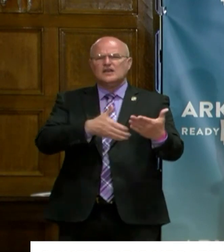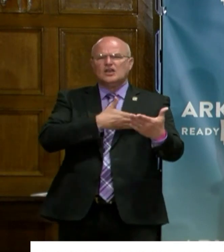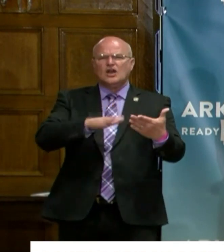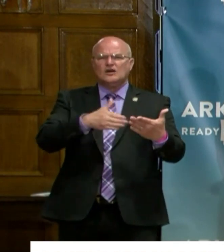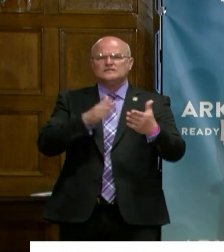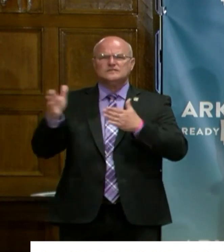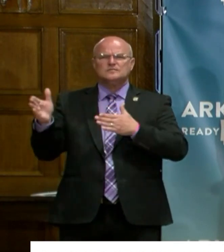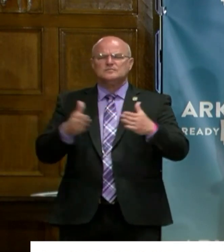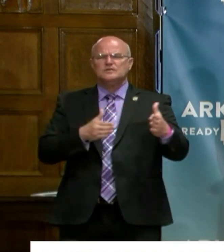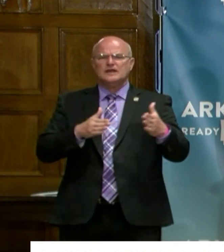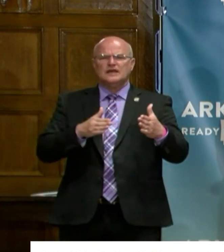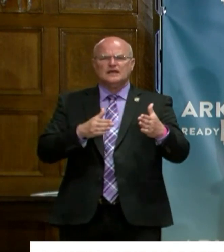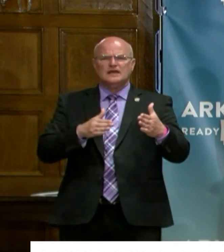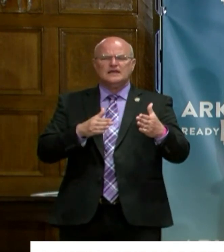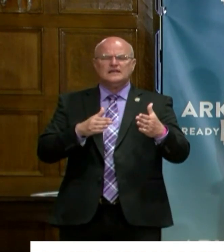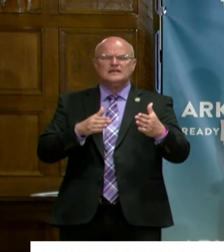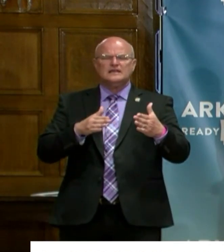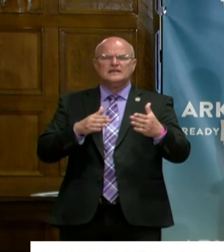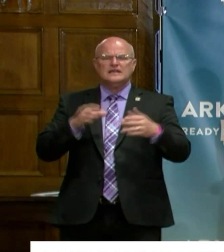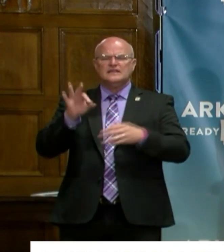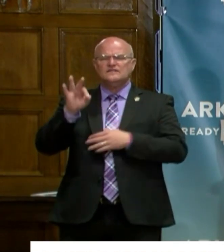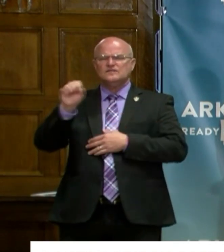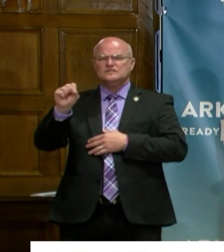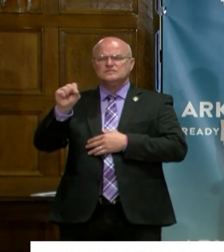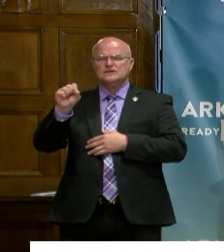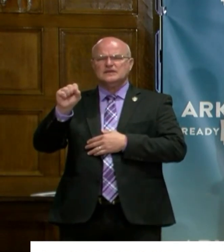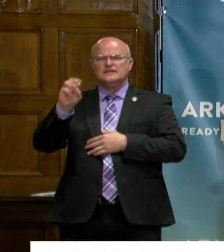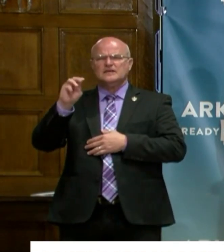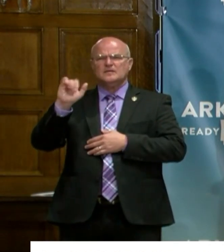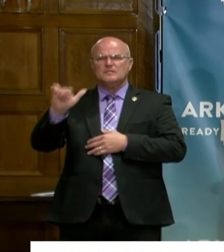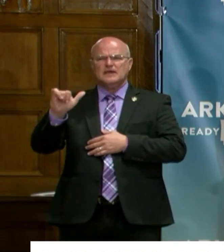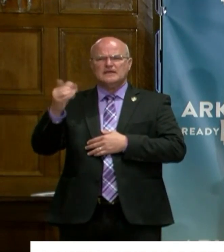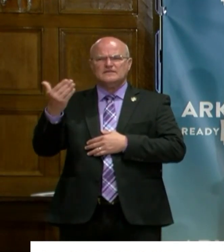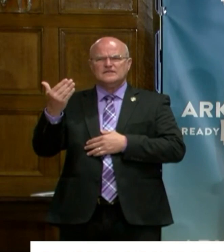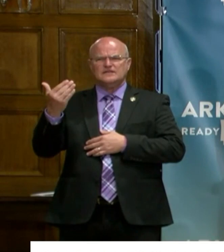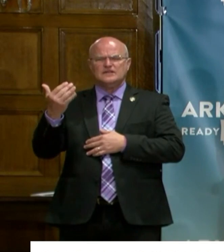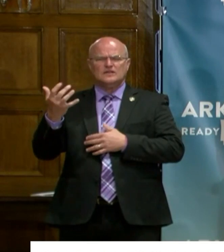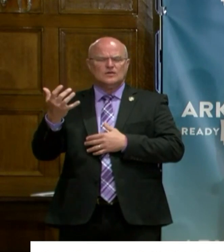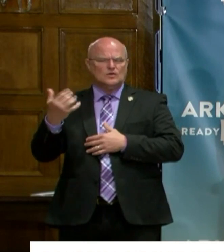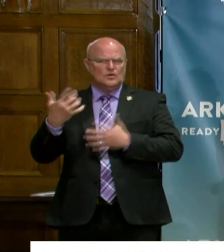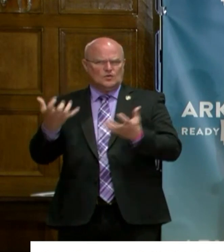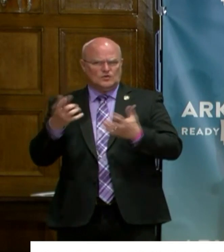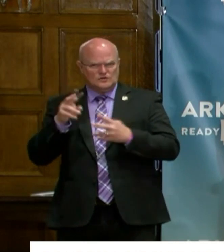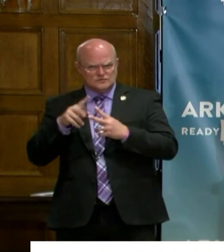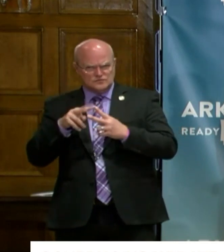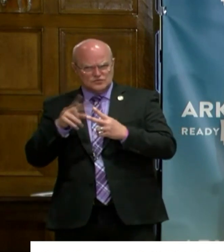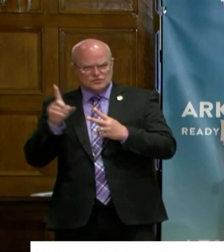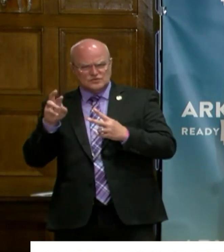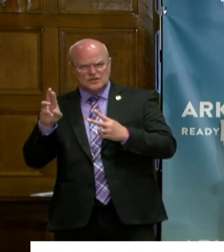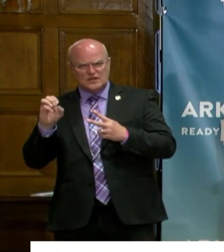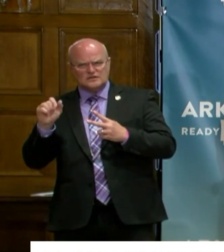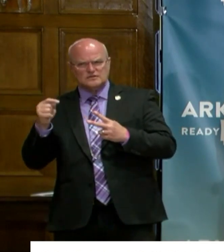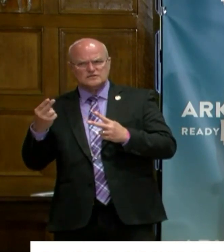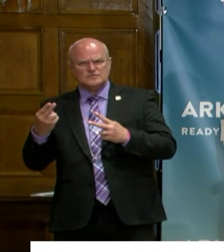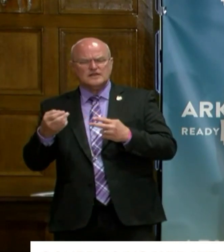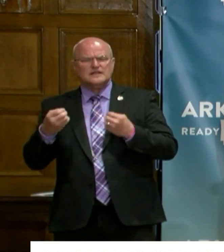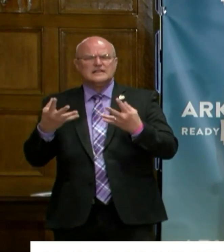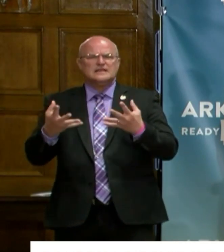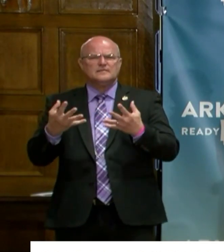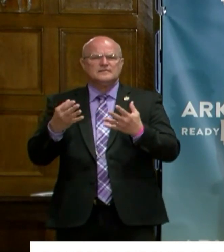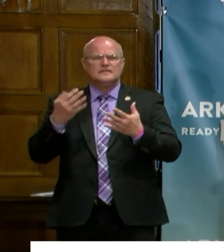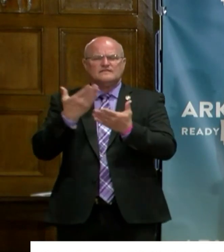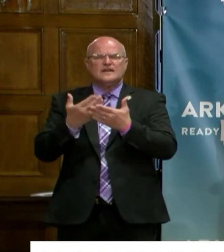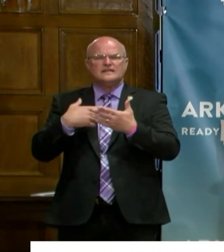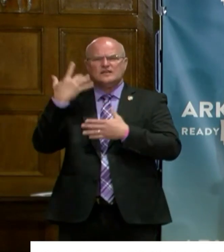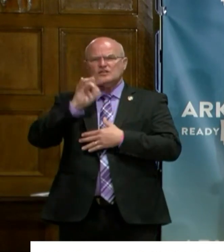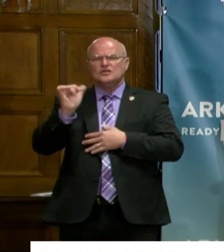at the venue, the Temple Live venue in Fort Smith on May 15th. Want to ask you or Dr. Smith, I guess, given the fact that it